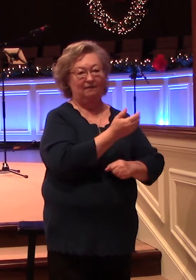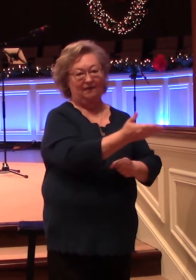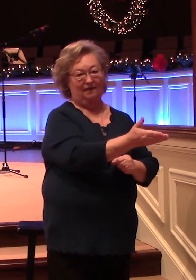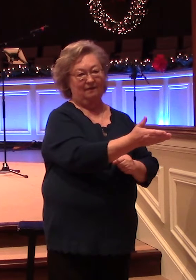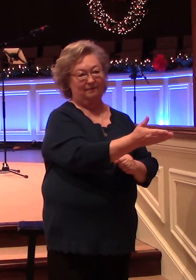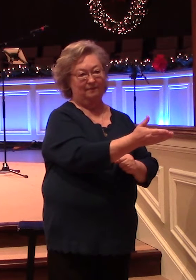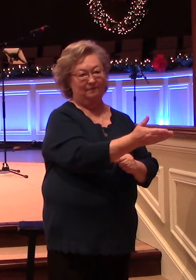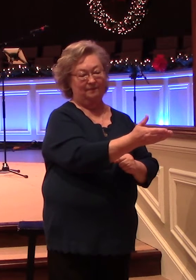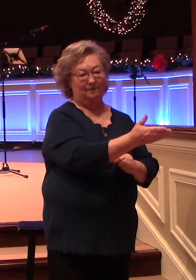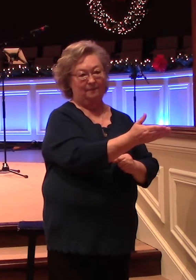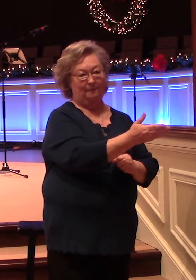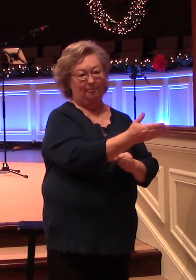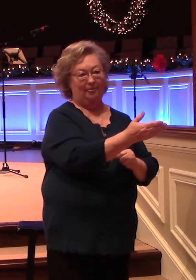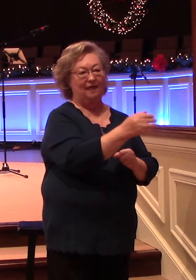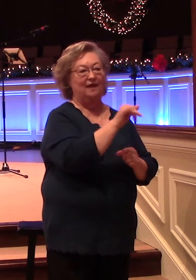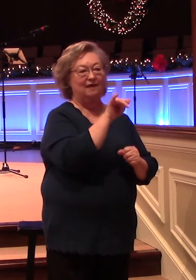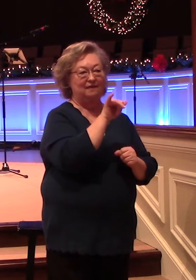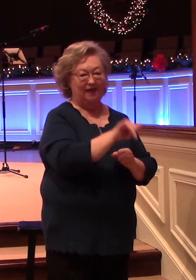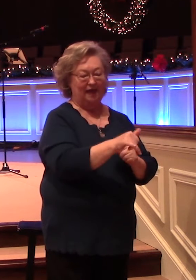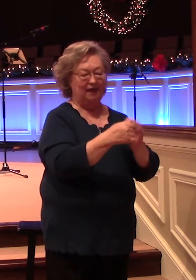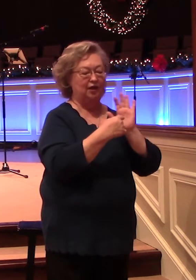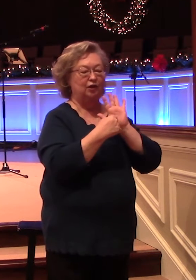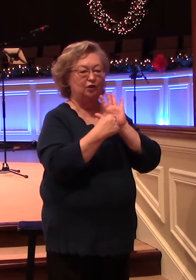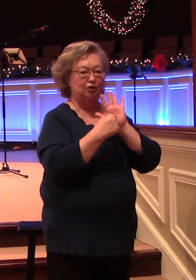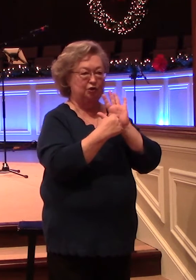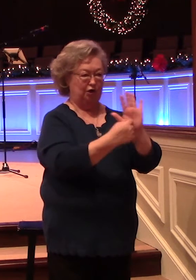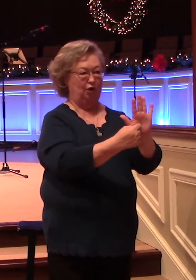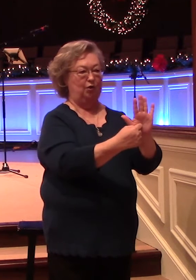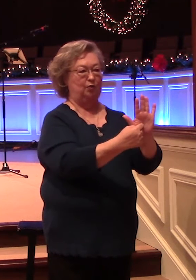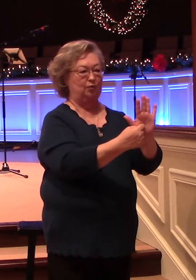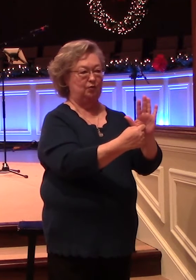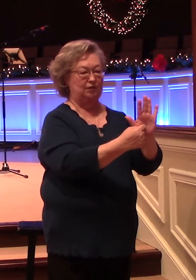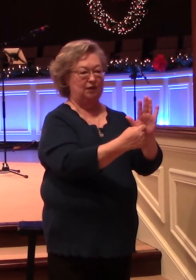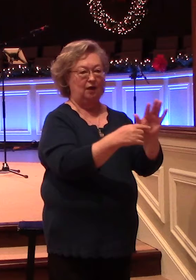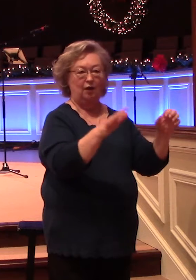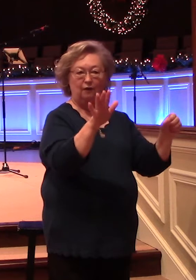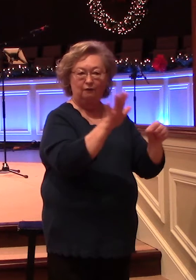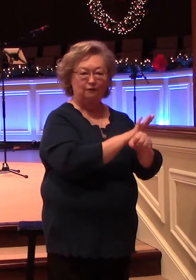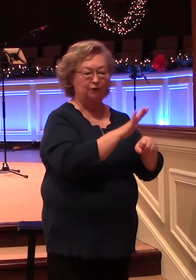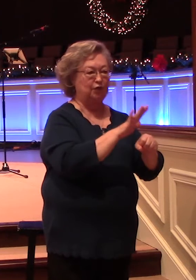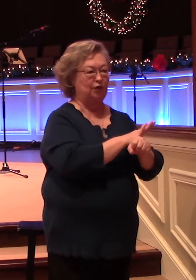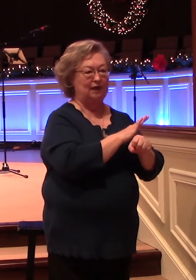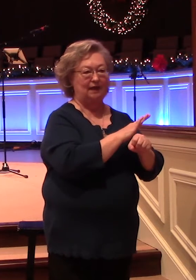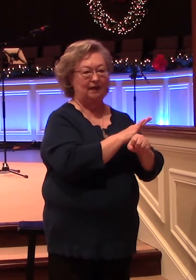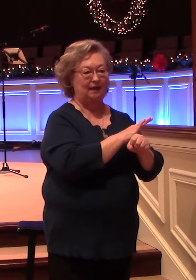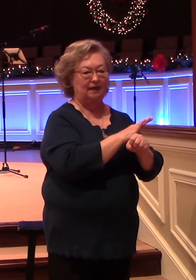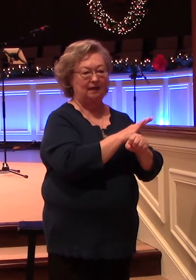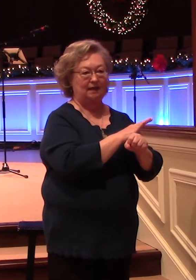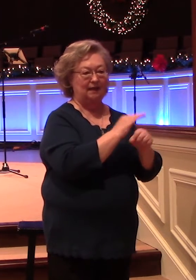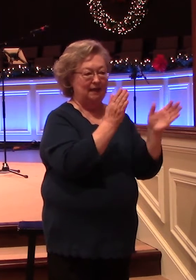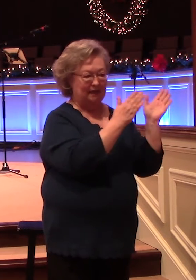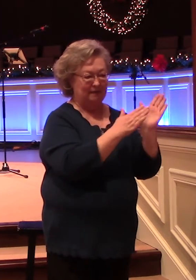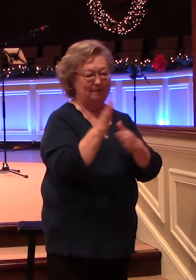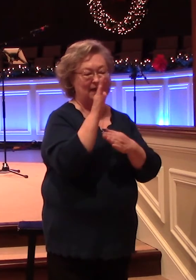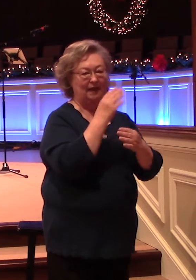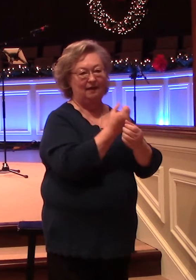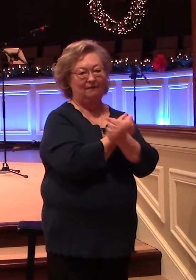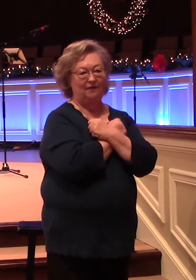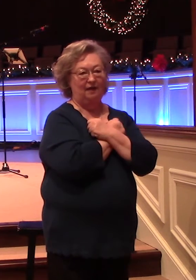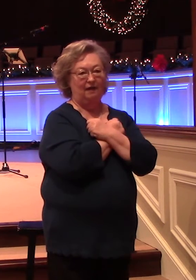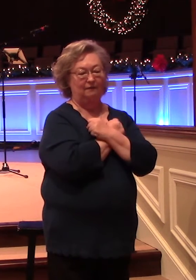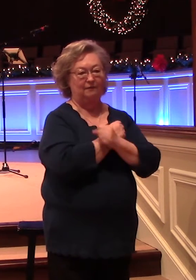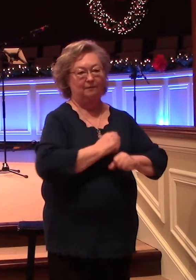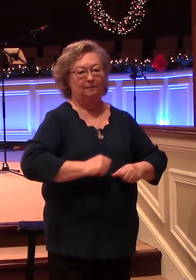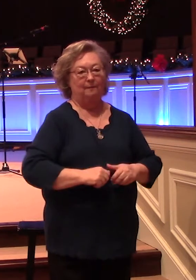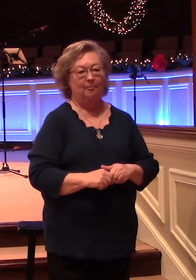Because that shows forth what is certainly and completely divine. Love one another flows from the Father. Secondly, love one another is shaped by